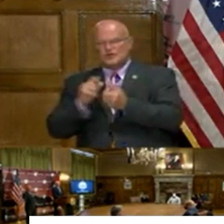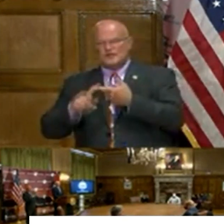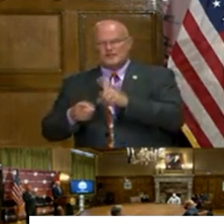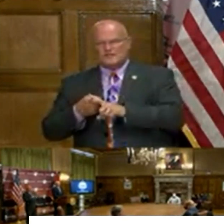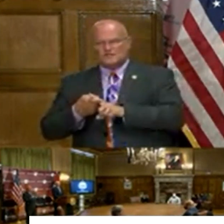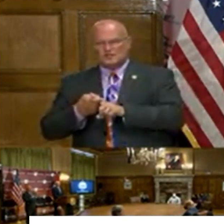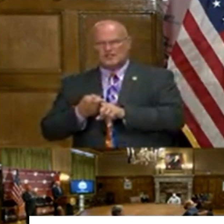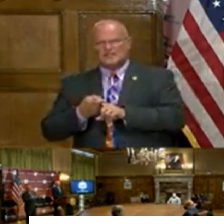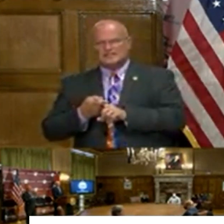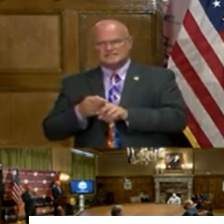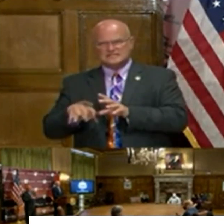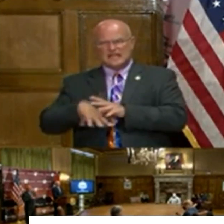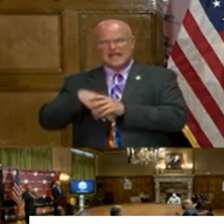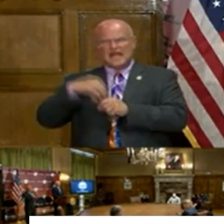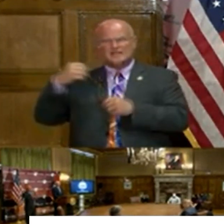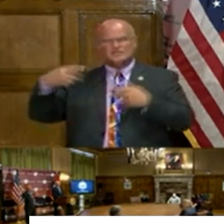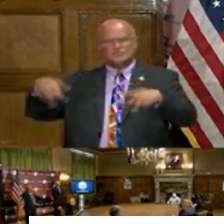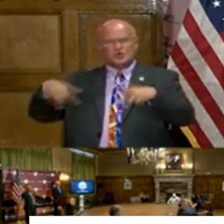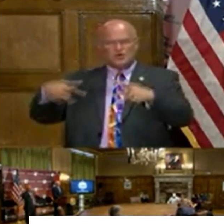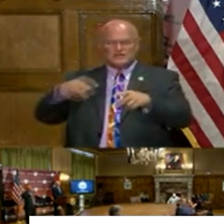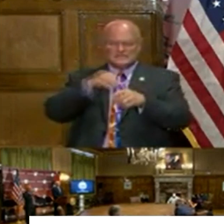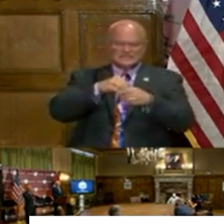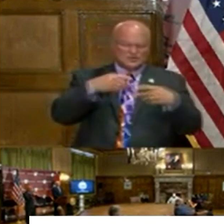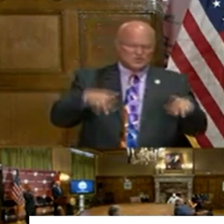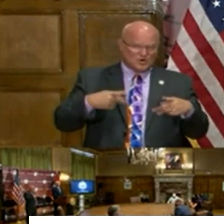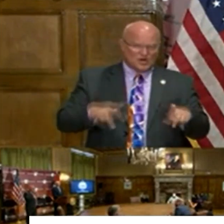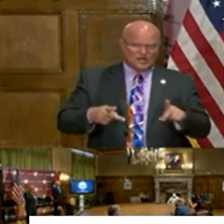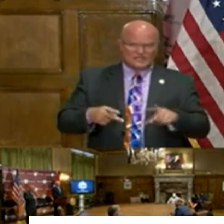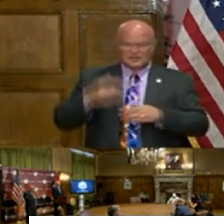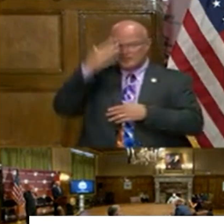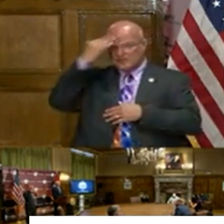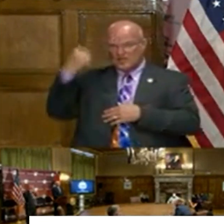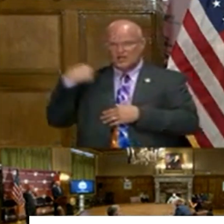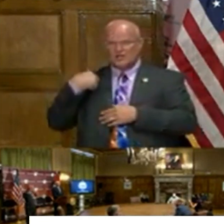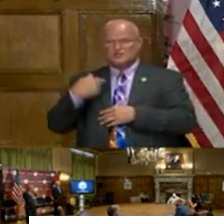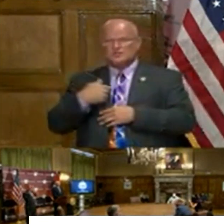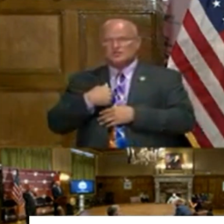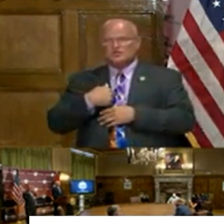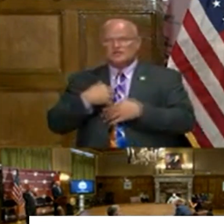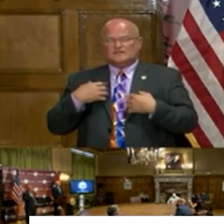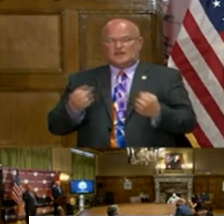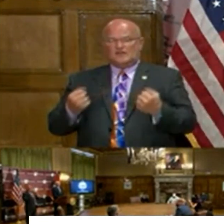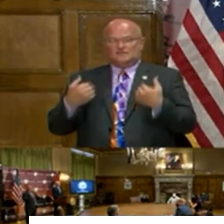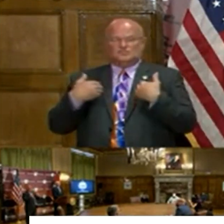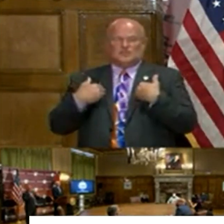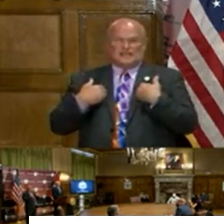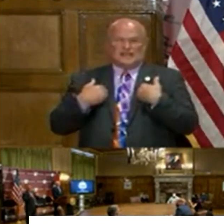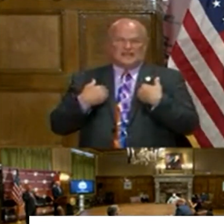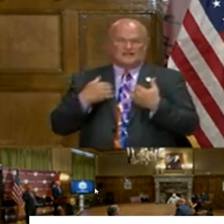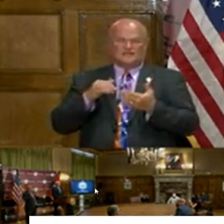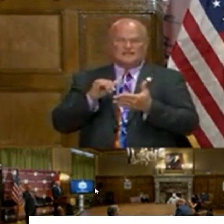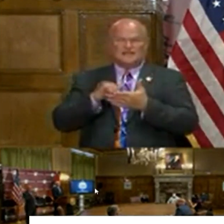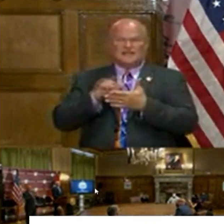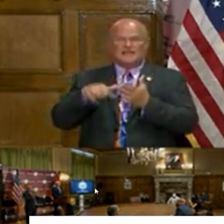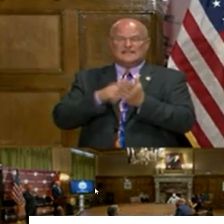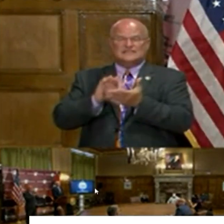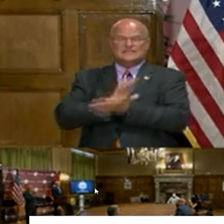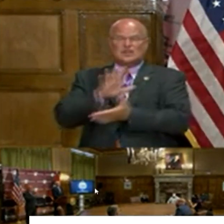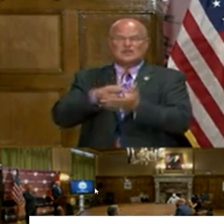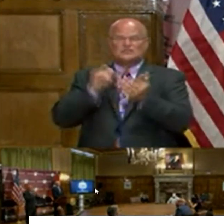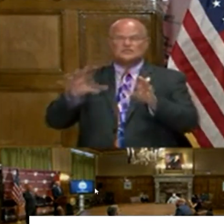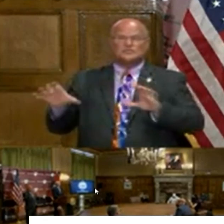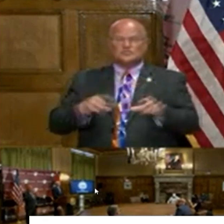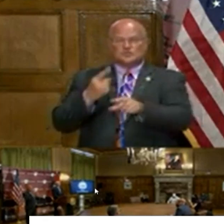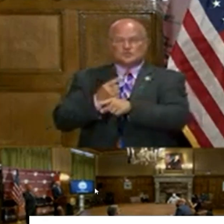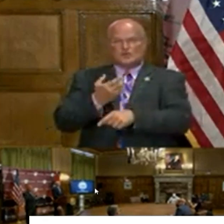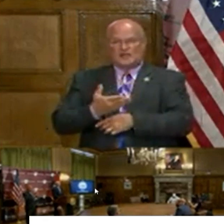and outdoor parties, indoor parties. With college coming back, what level of confidence do you have that these college students are going to be doing